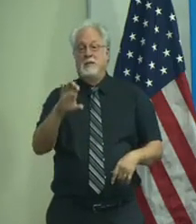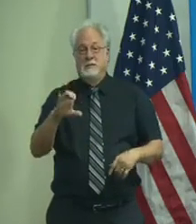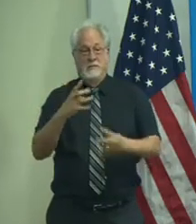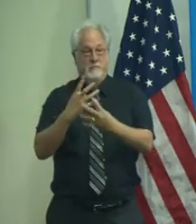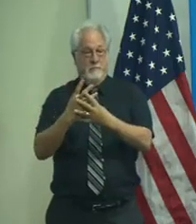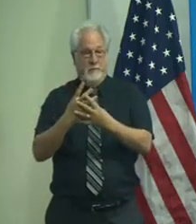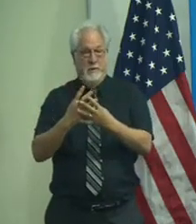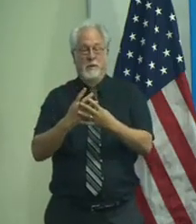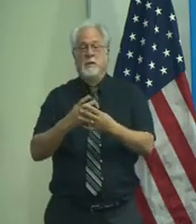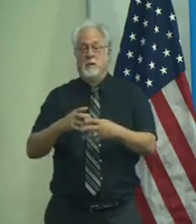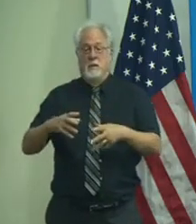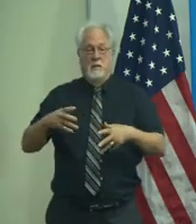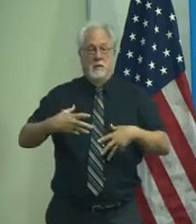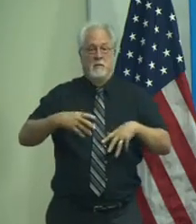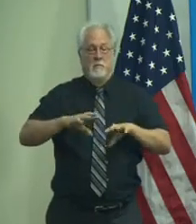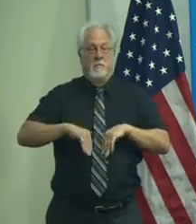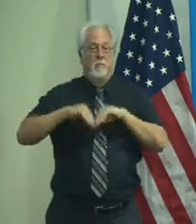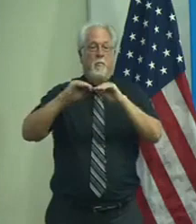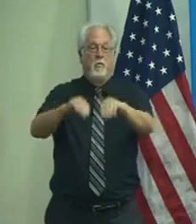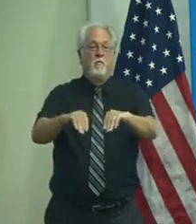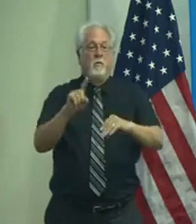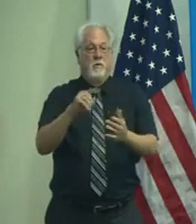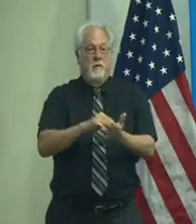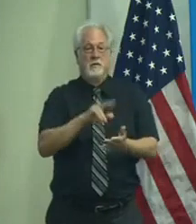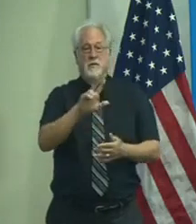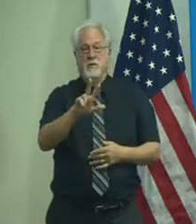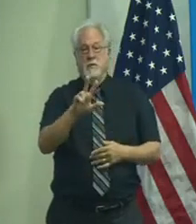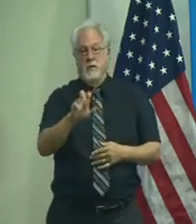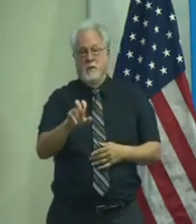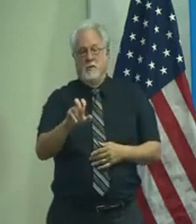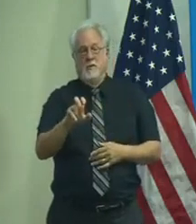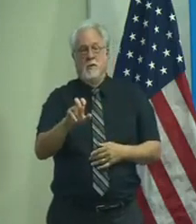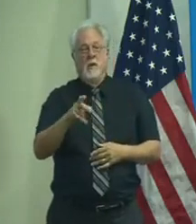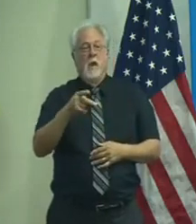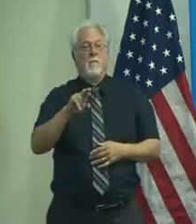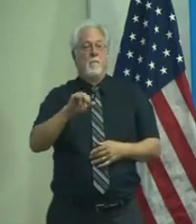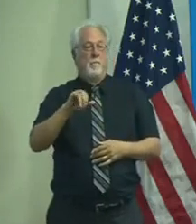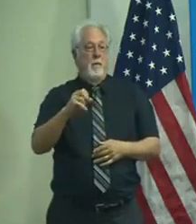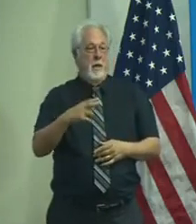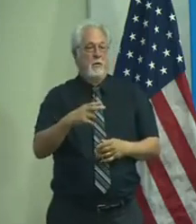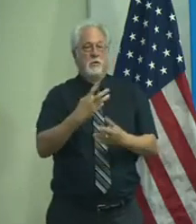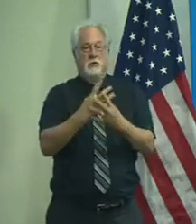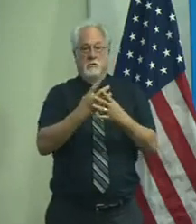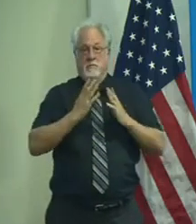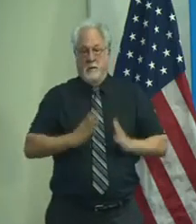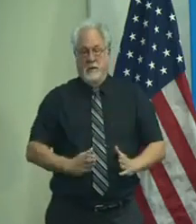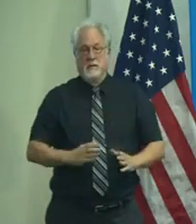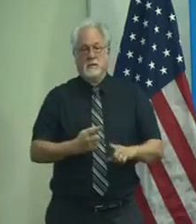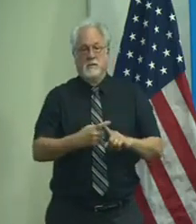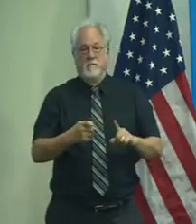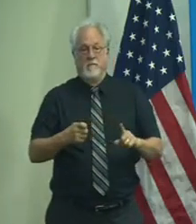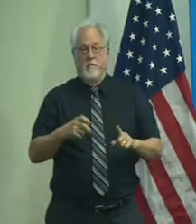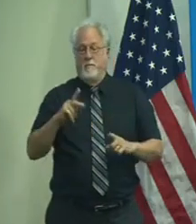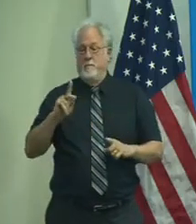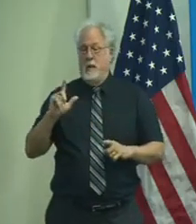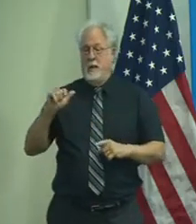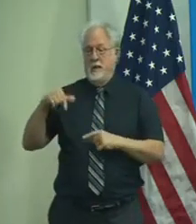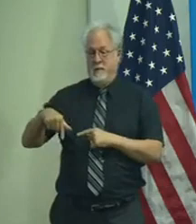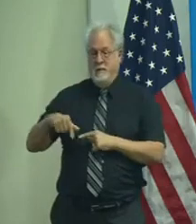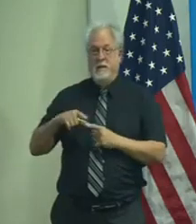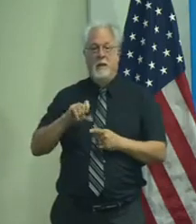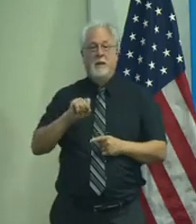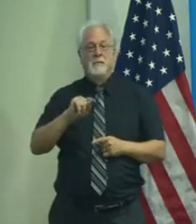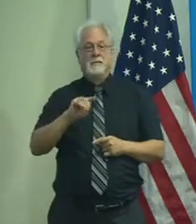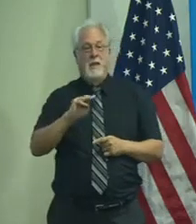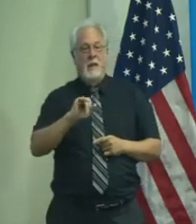successfully evacuated a little more than 1,300 parish inmates from Plaquemines, St.